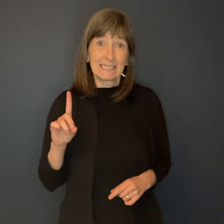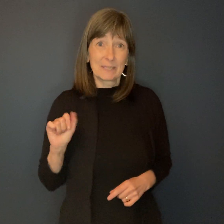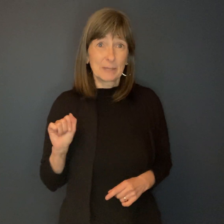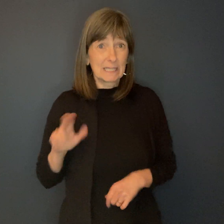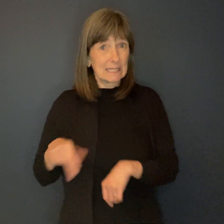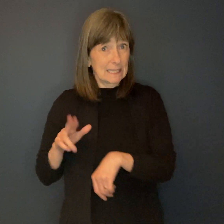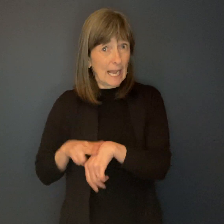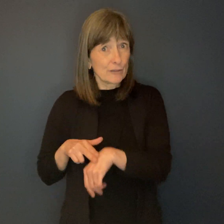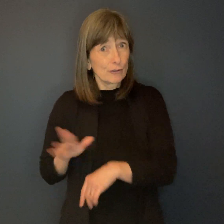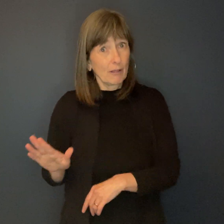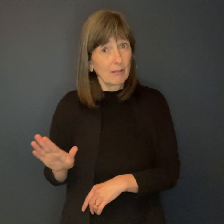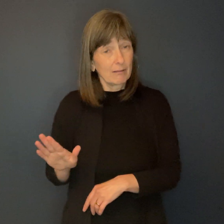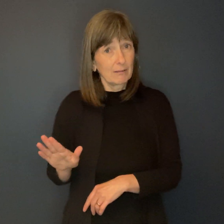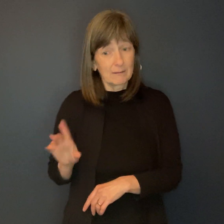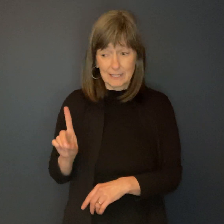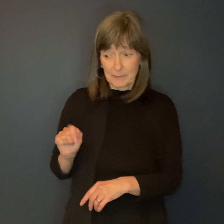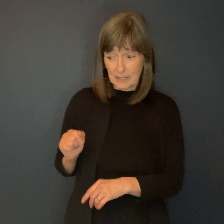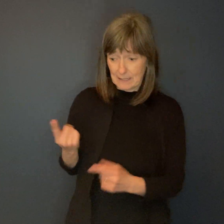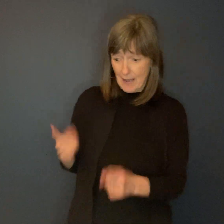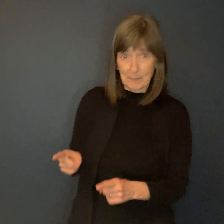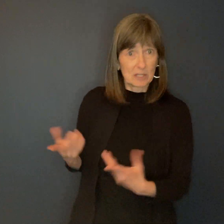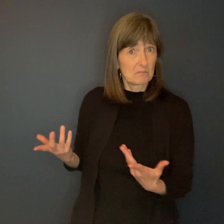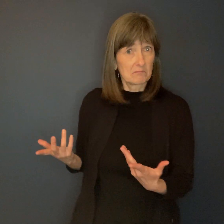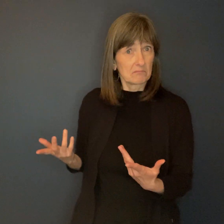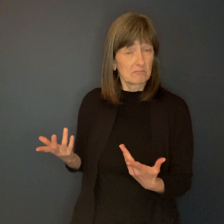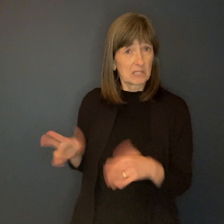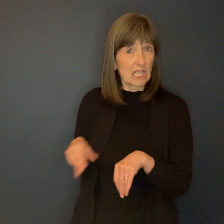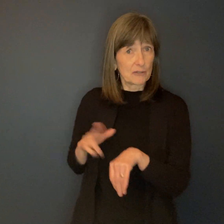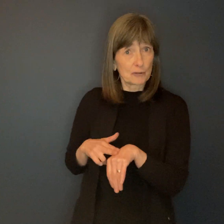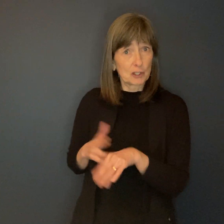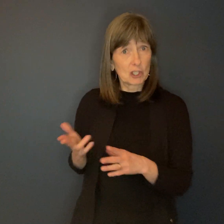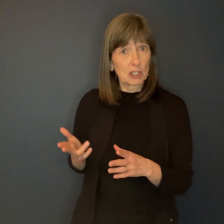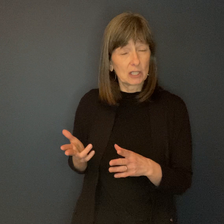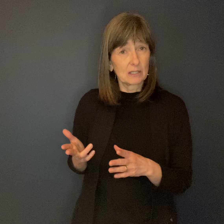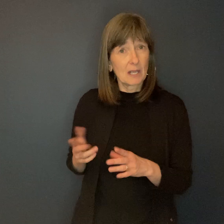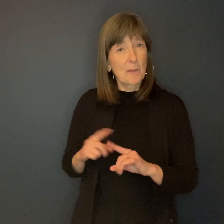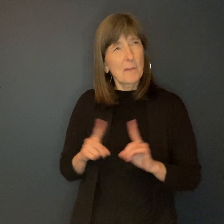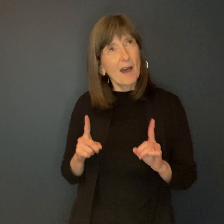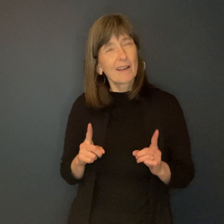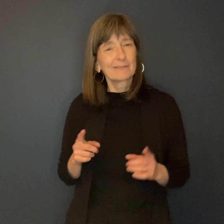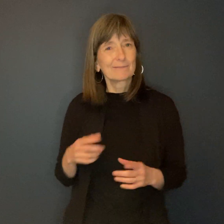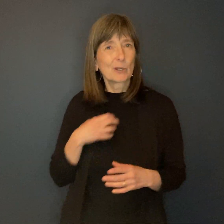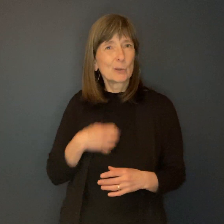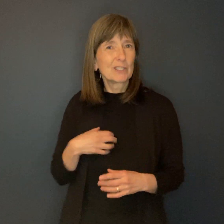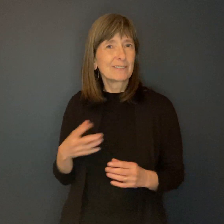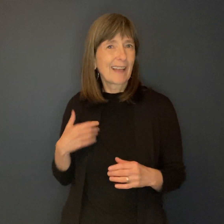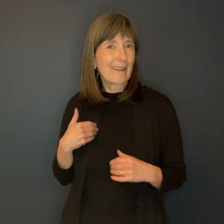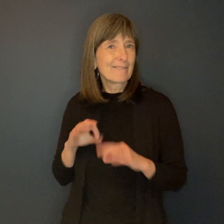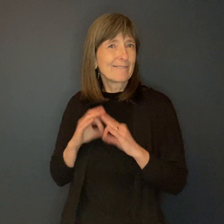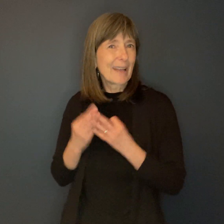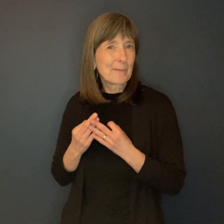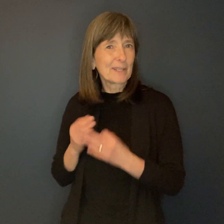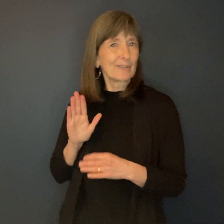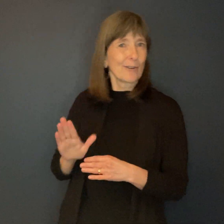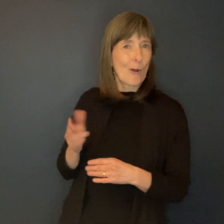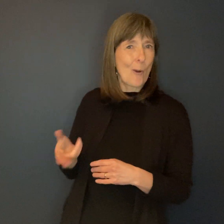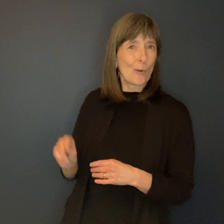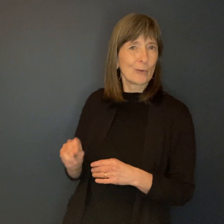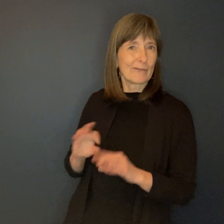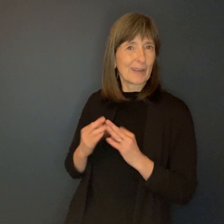but, we probably wish that everybody could have family and whatever, of their own, but, they say,